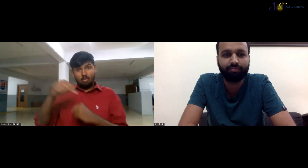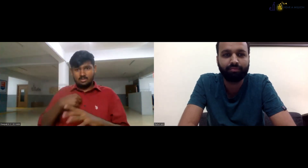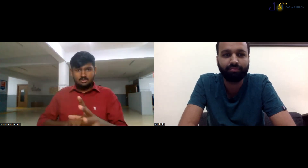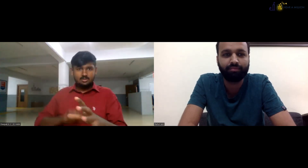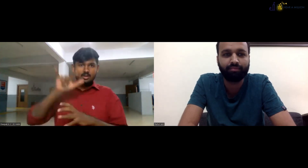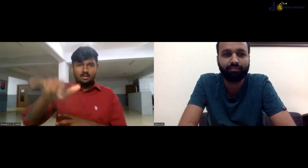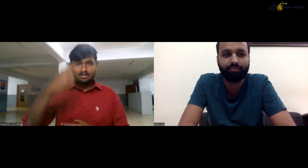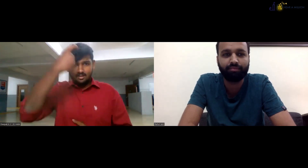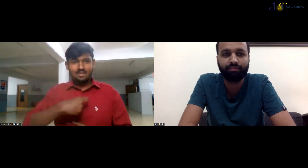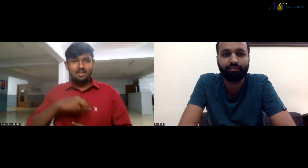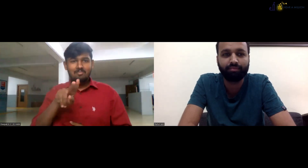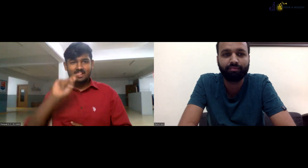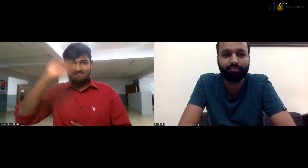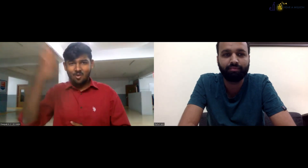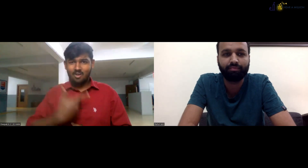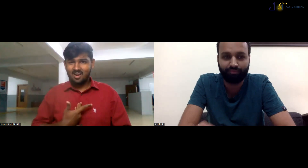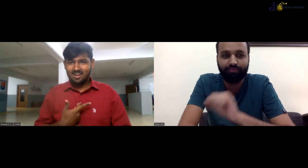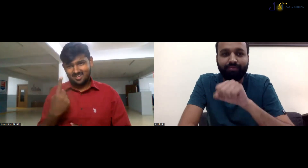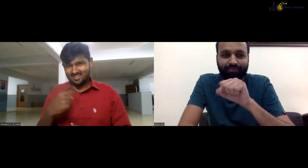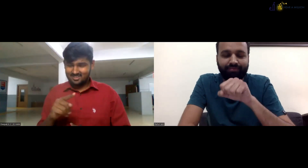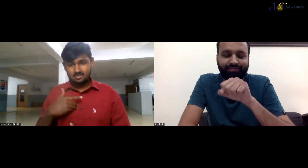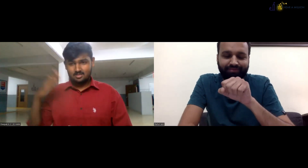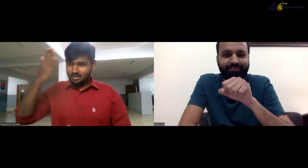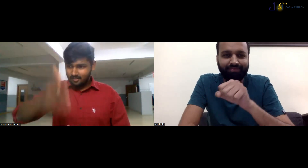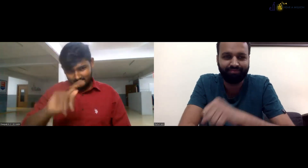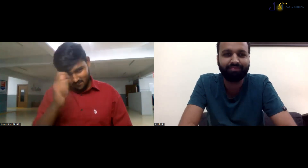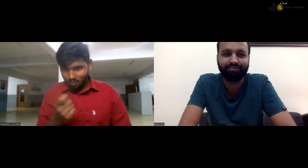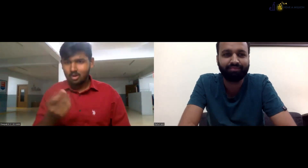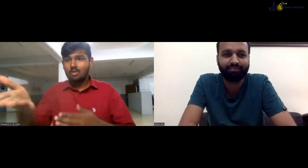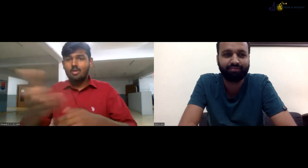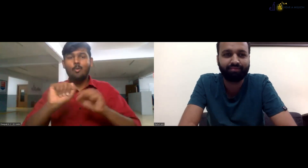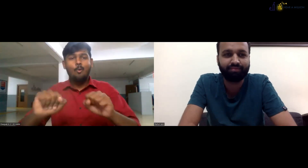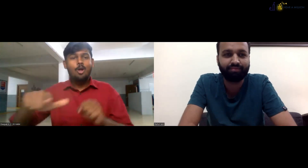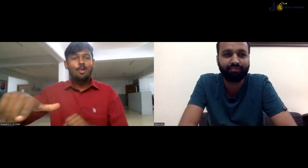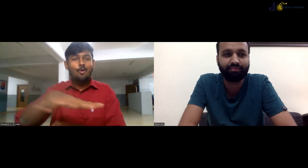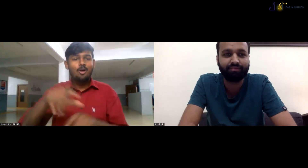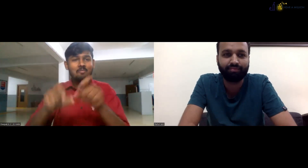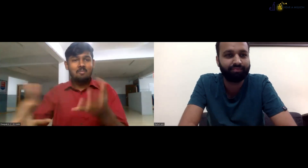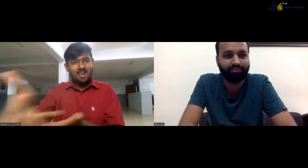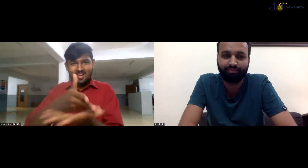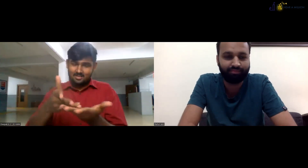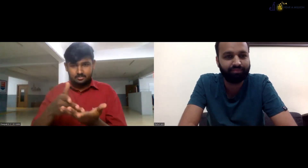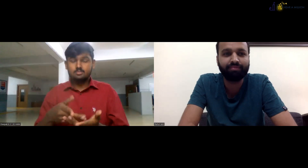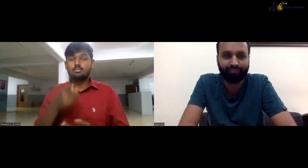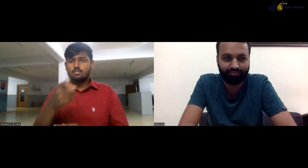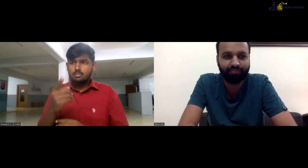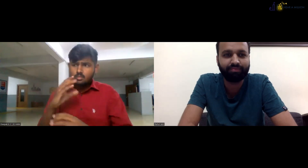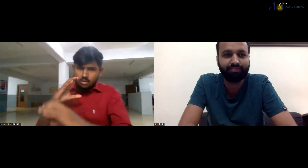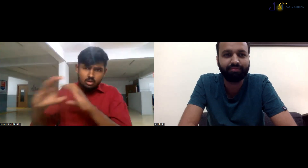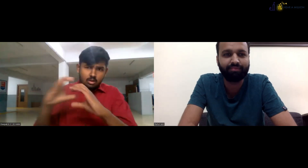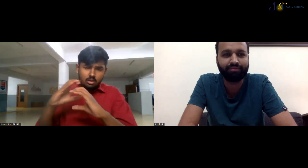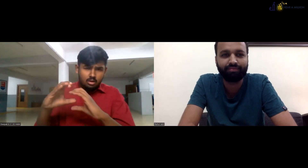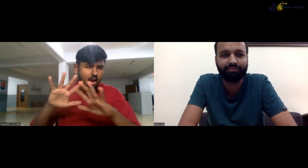there's a foreigner coming in, there'll be a kind of uh, difference. Similarly, when you become a